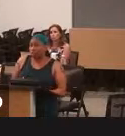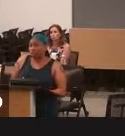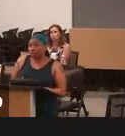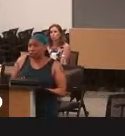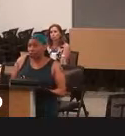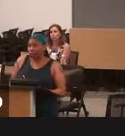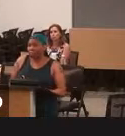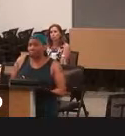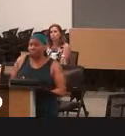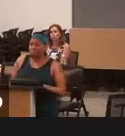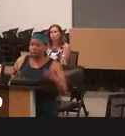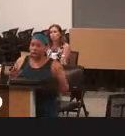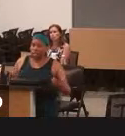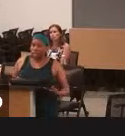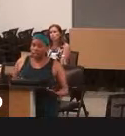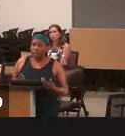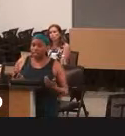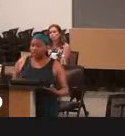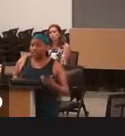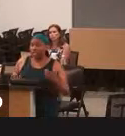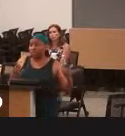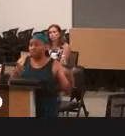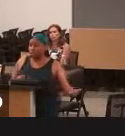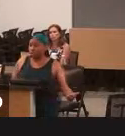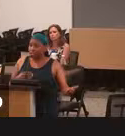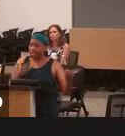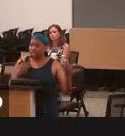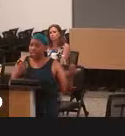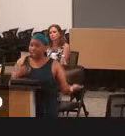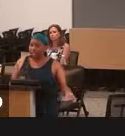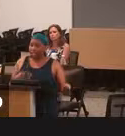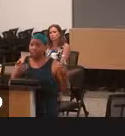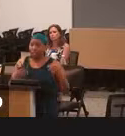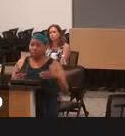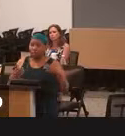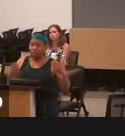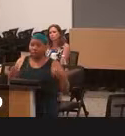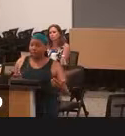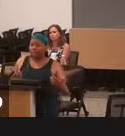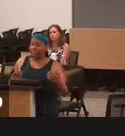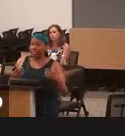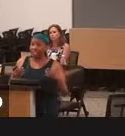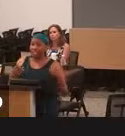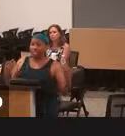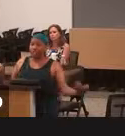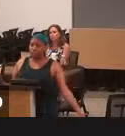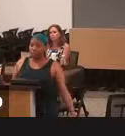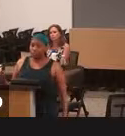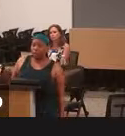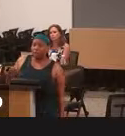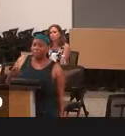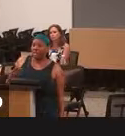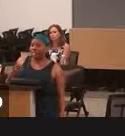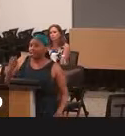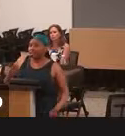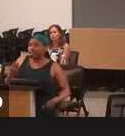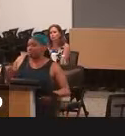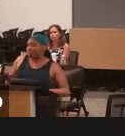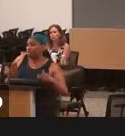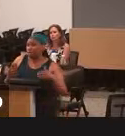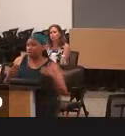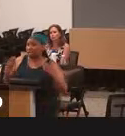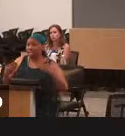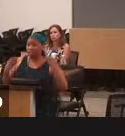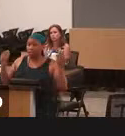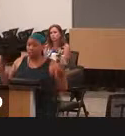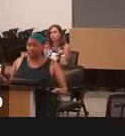students who use the N-word. We will also like our districts and administrators at each site to publicly recognize that this is an issue and announce the steps